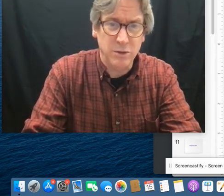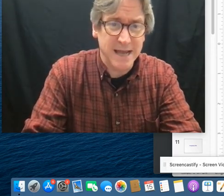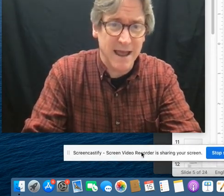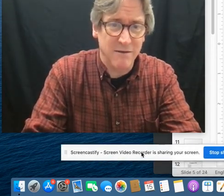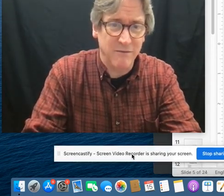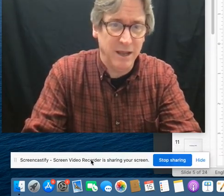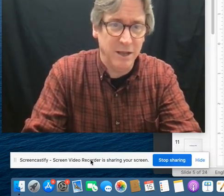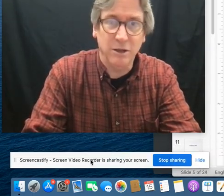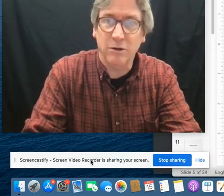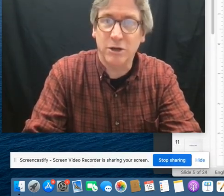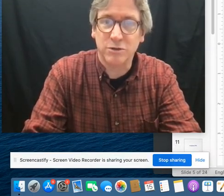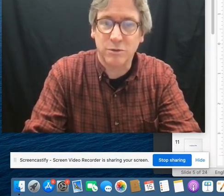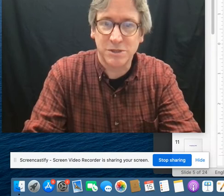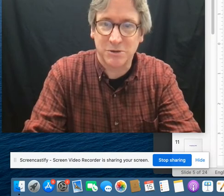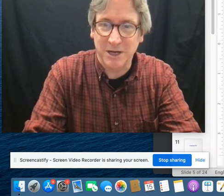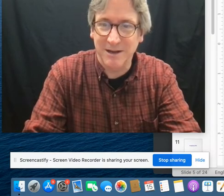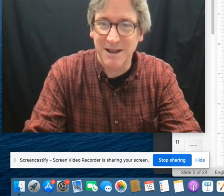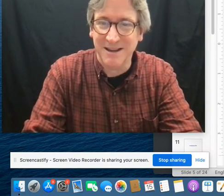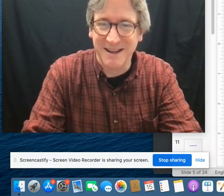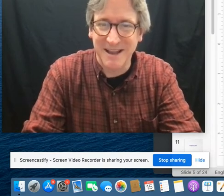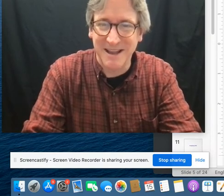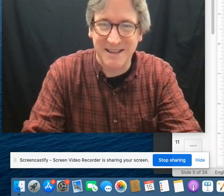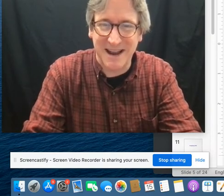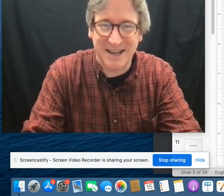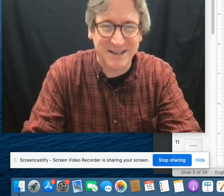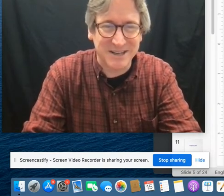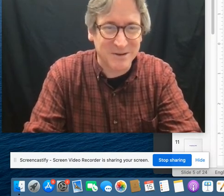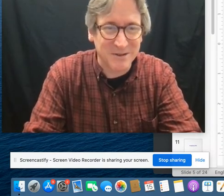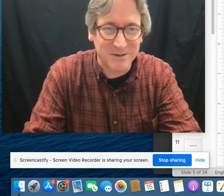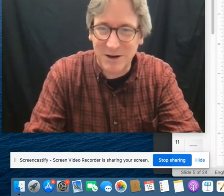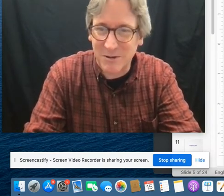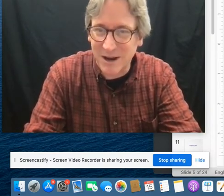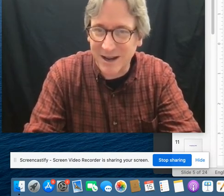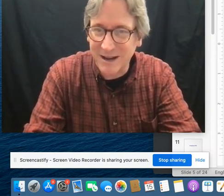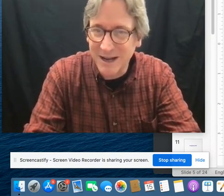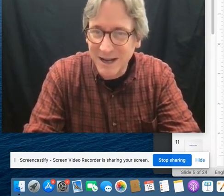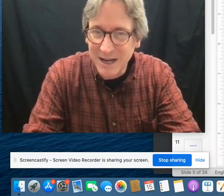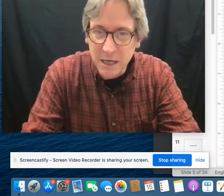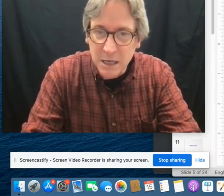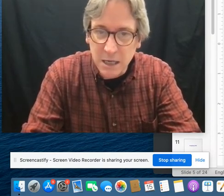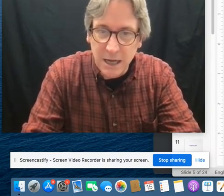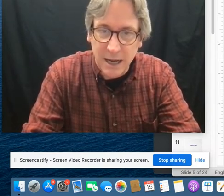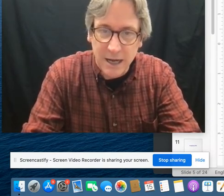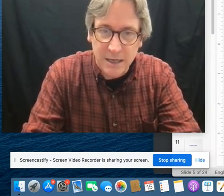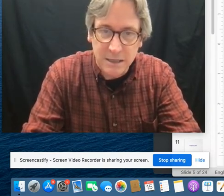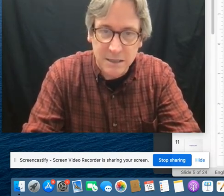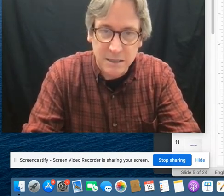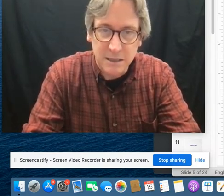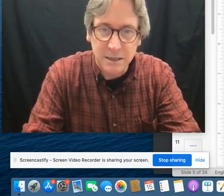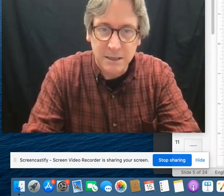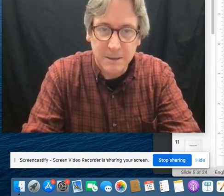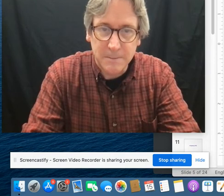I used to have a little control screen that I could control the recording,